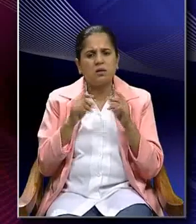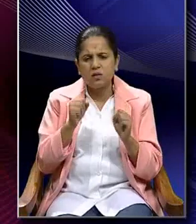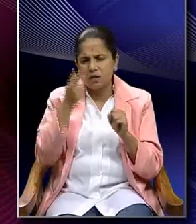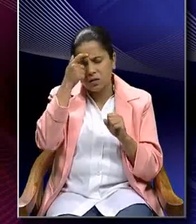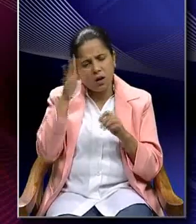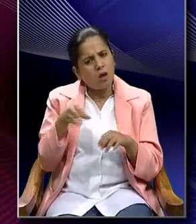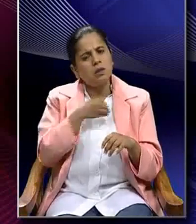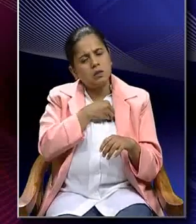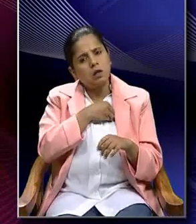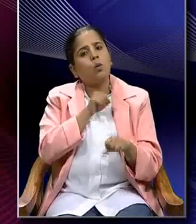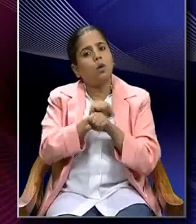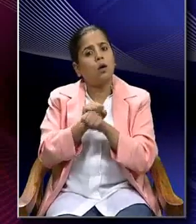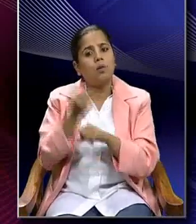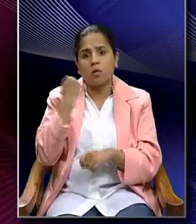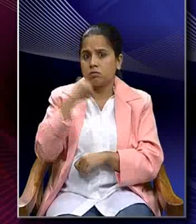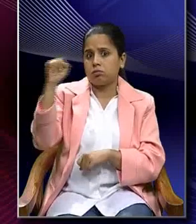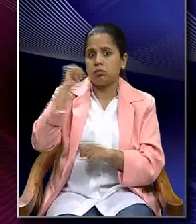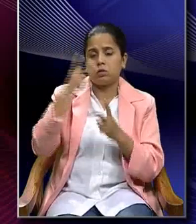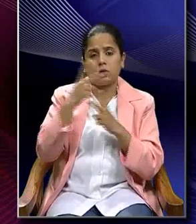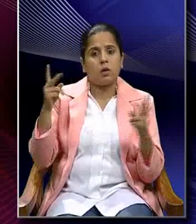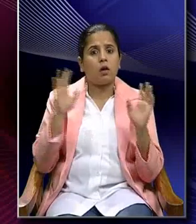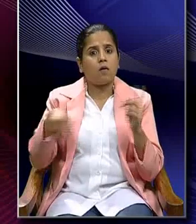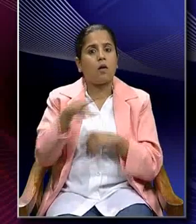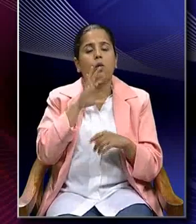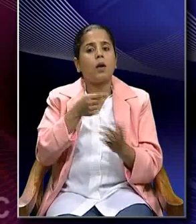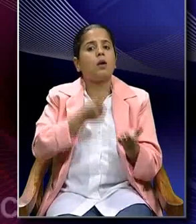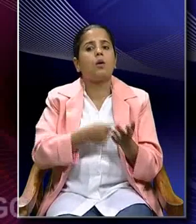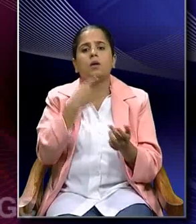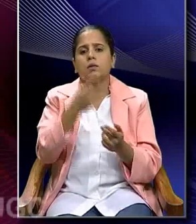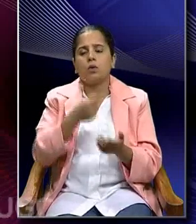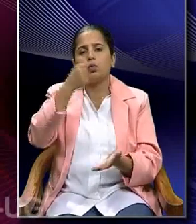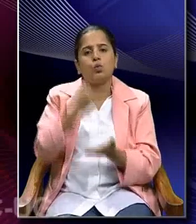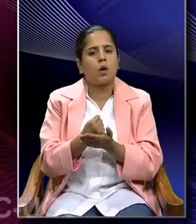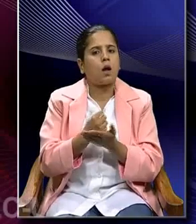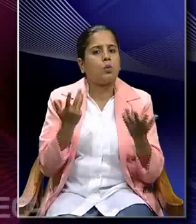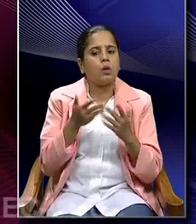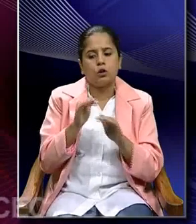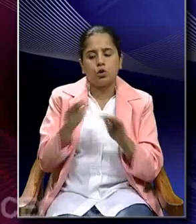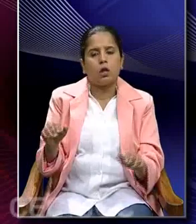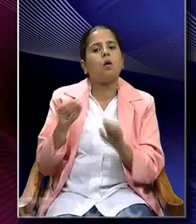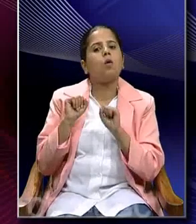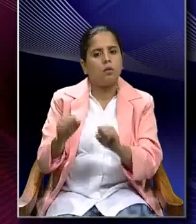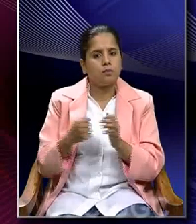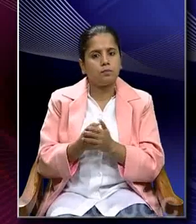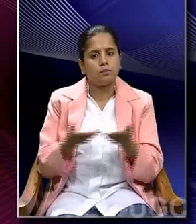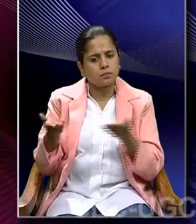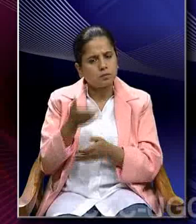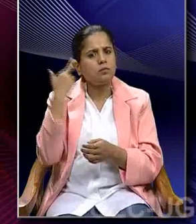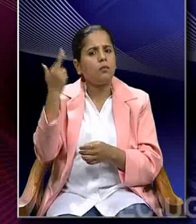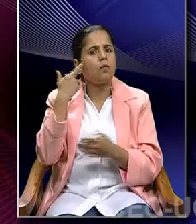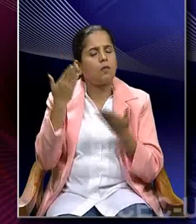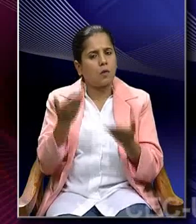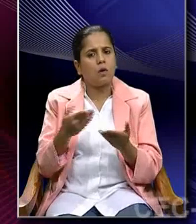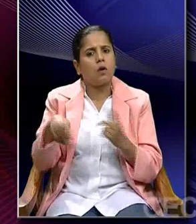there were movements, and the movements were to claim the rights of these children. And therefore, you